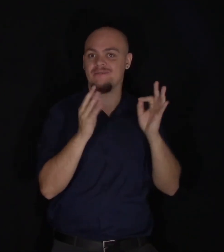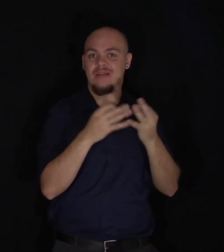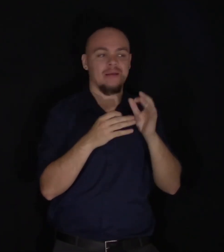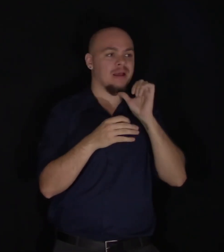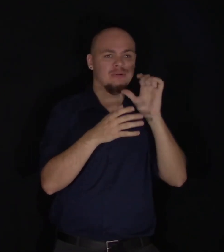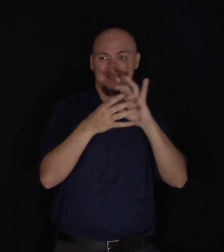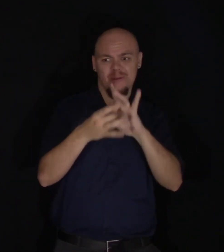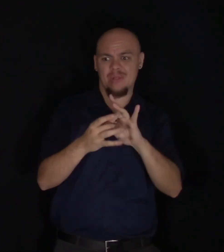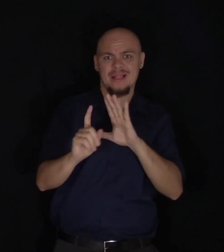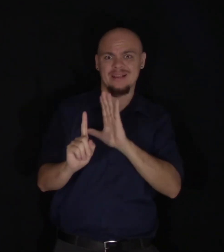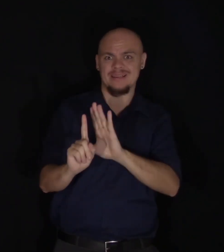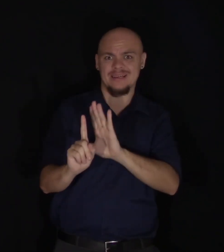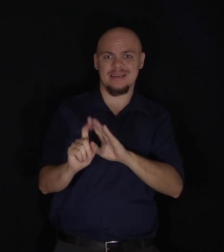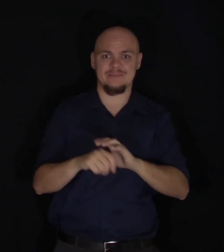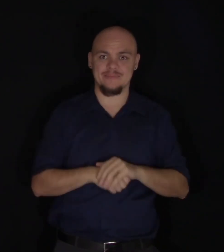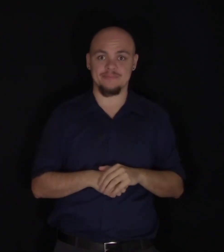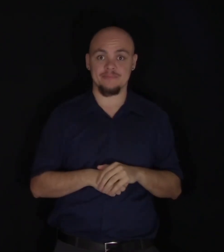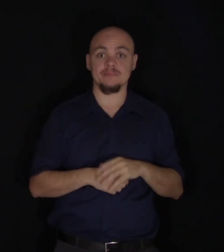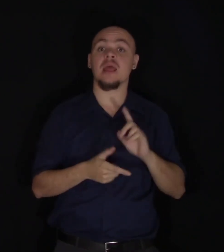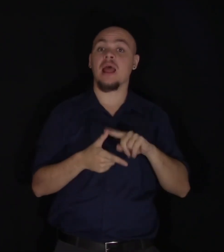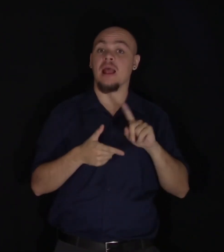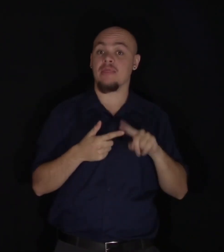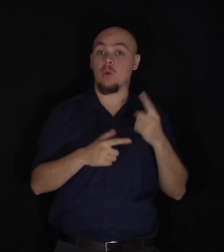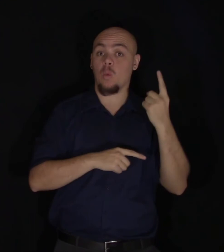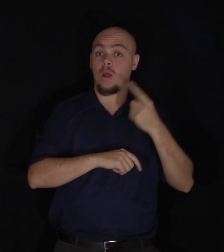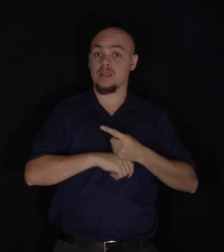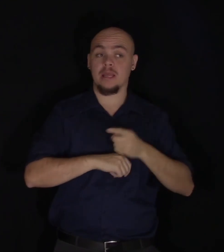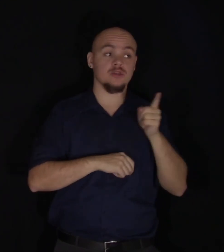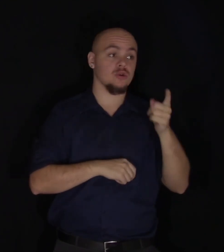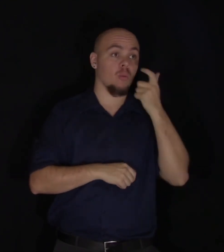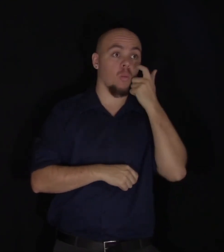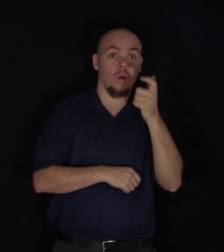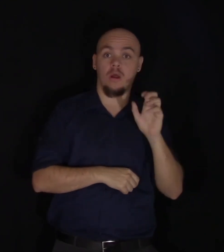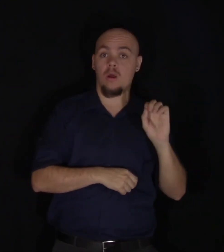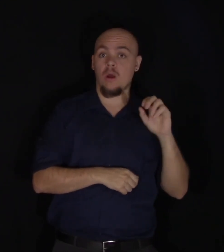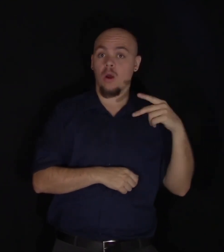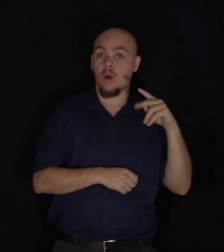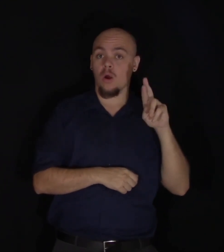non-related issues. And then, one day, she was watching Oprah.